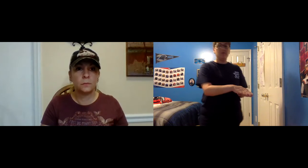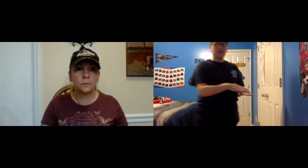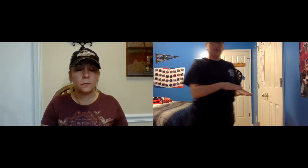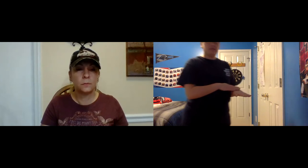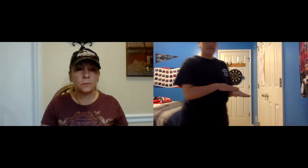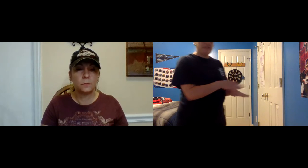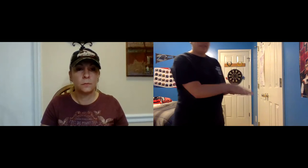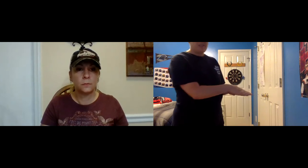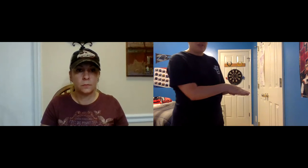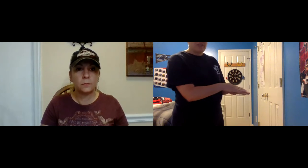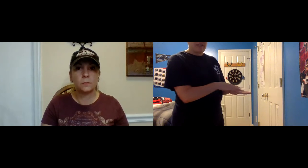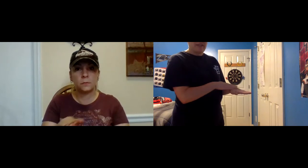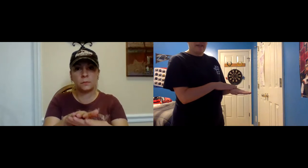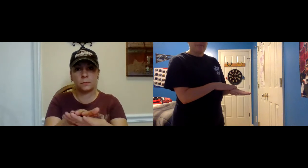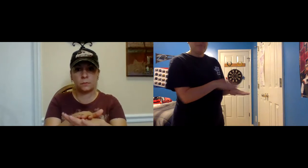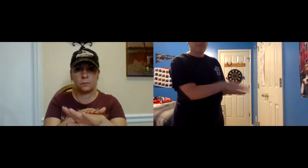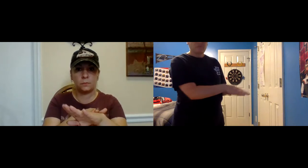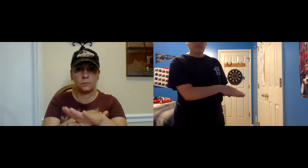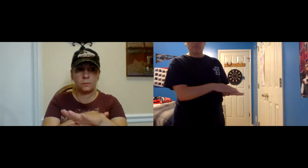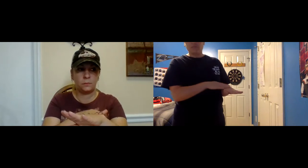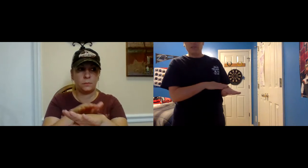slow is just like that.